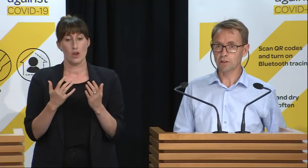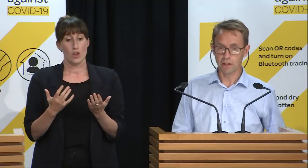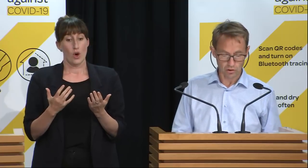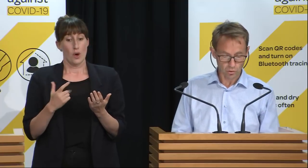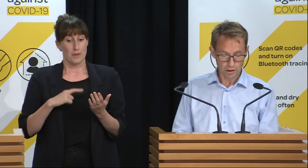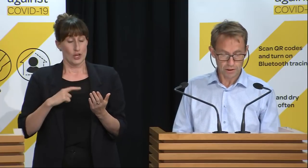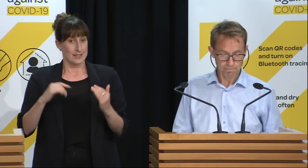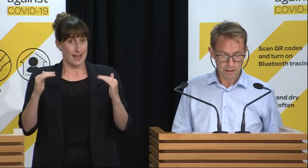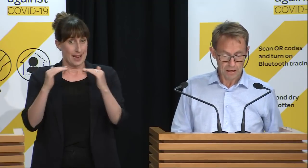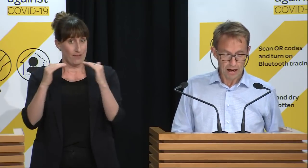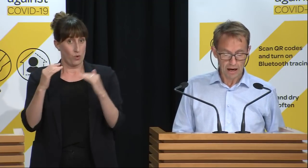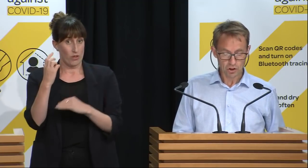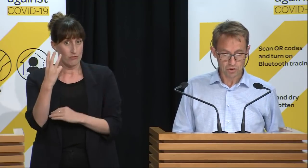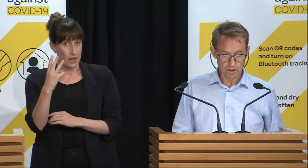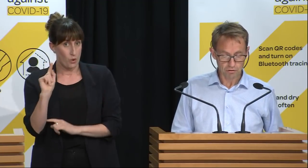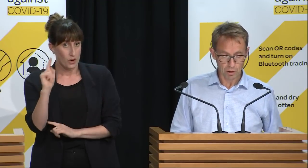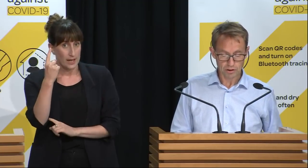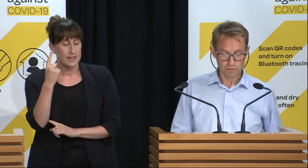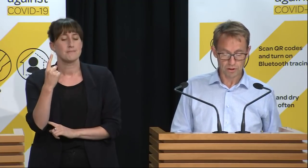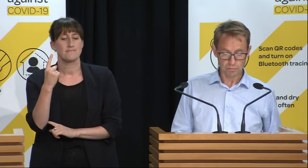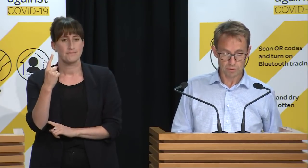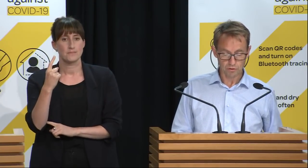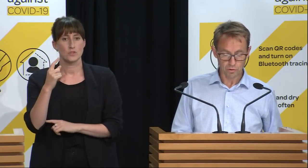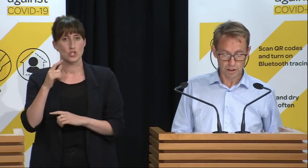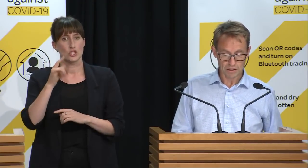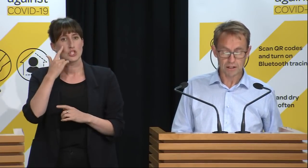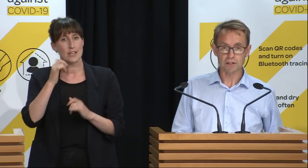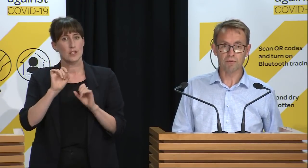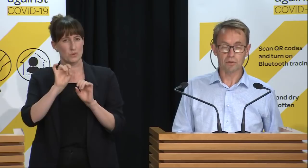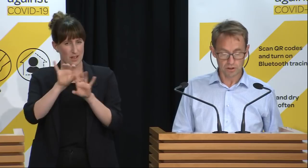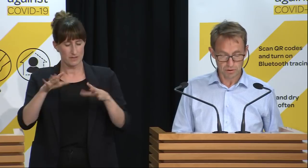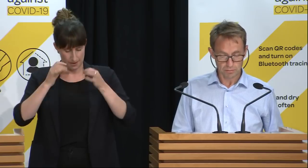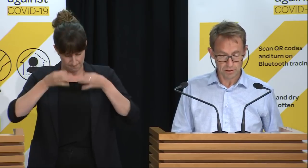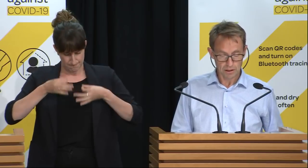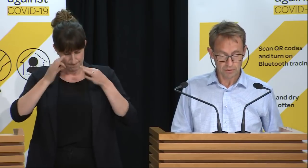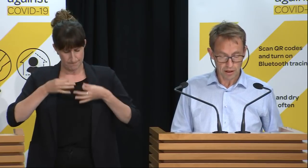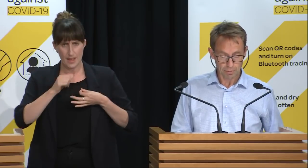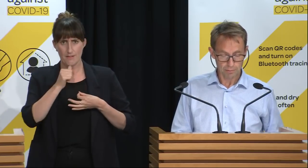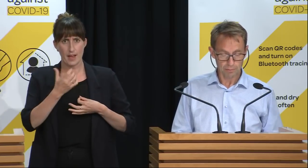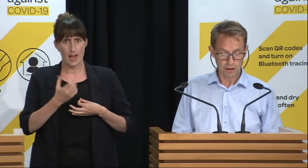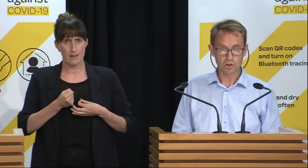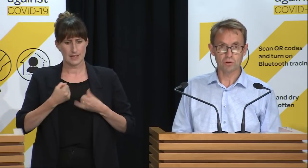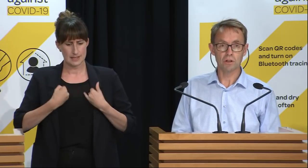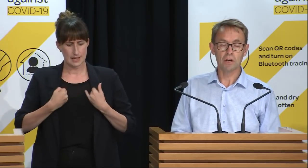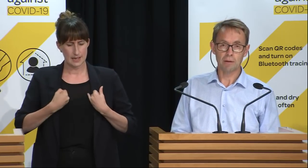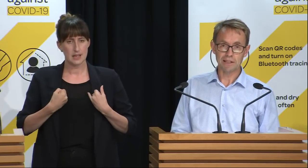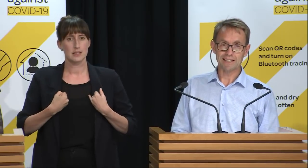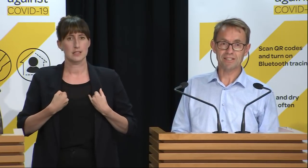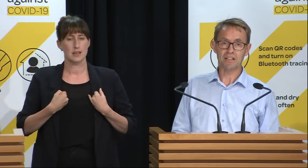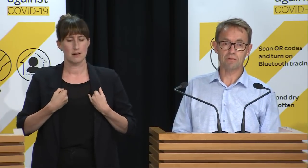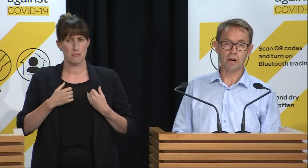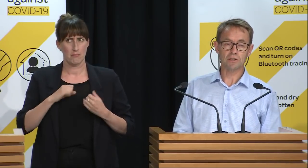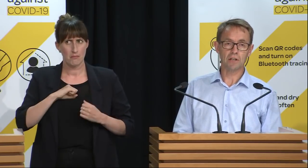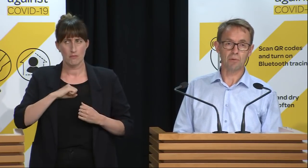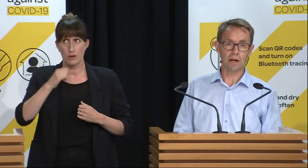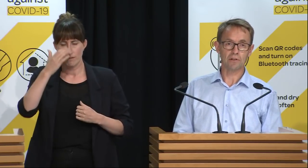3 lockdown in Auckland, should self-monitor for symptoms for 14 days. And if those symptoms develop, they should immediately